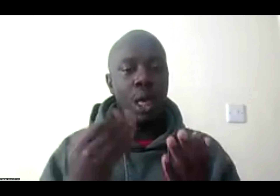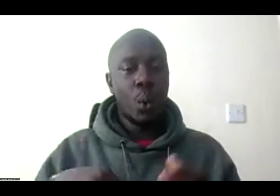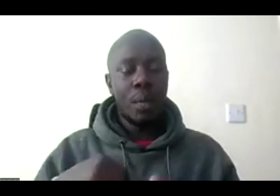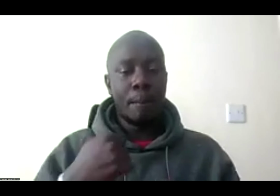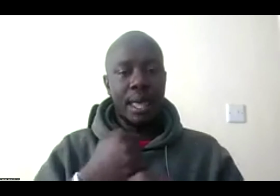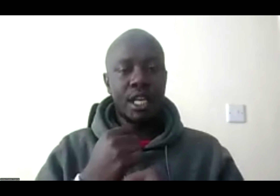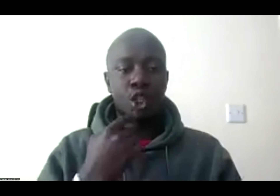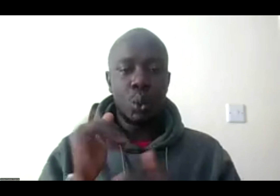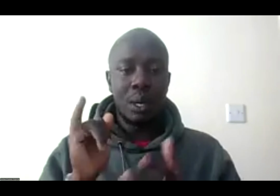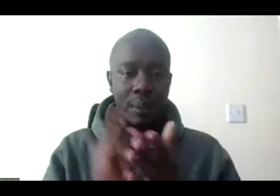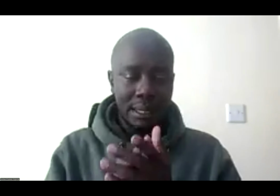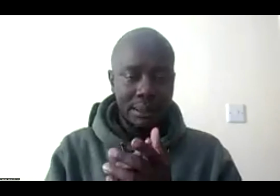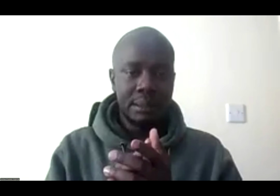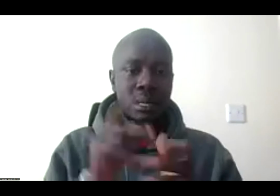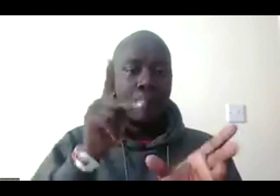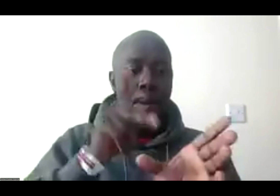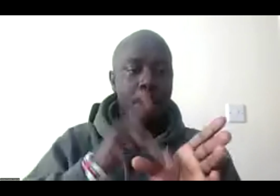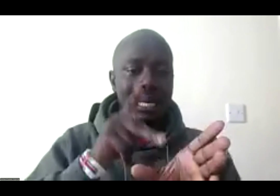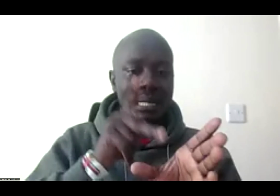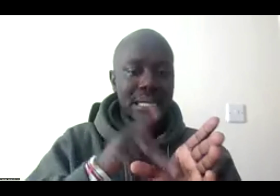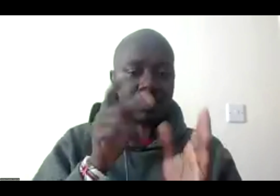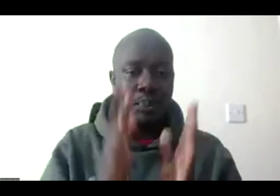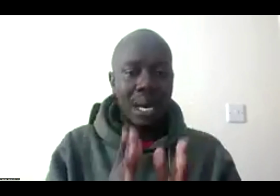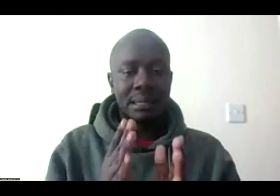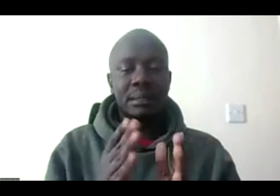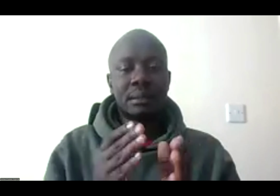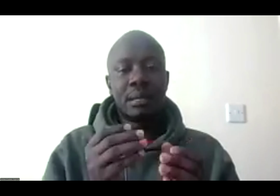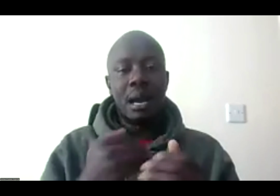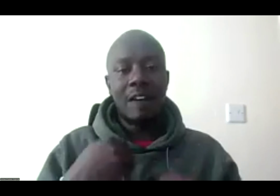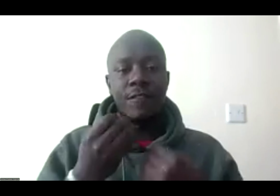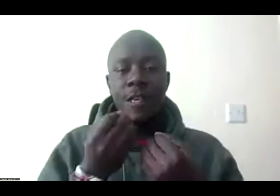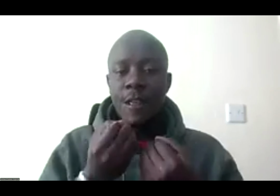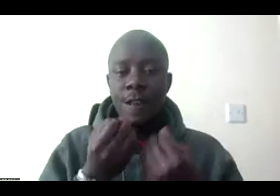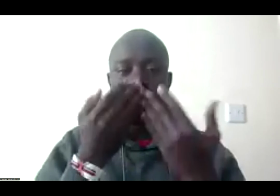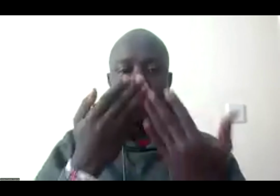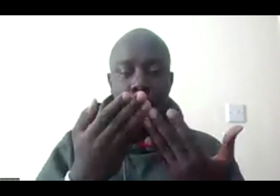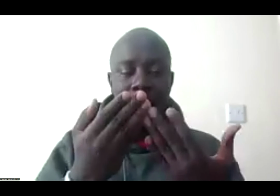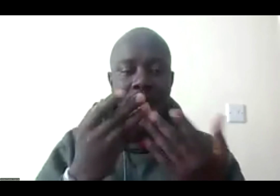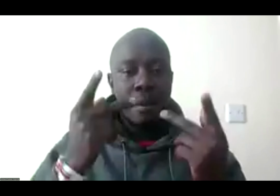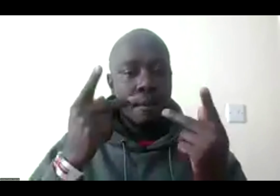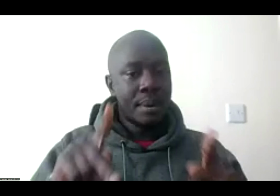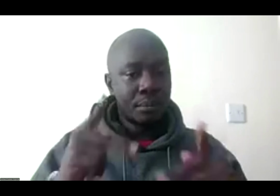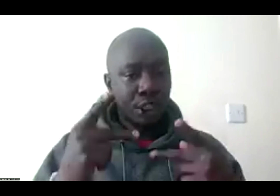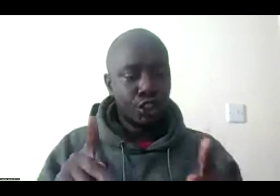we have ethics that we follow, which make sure that the participants